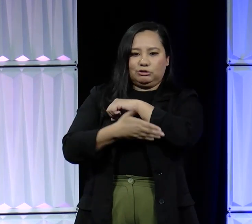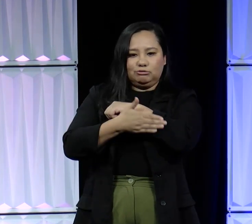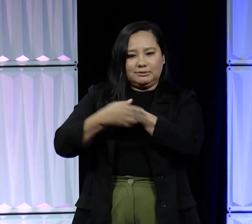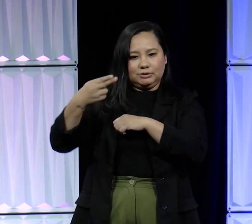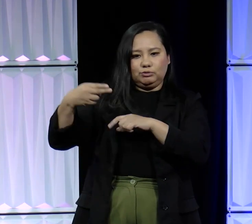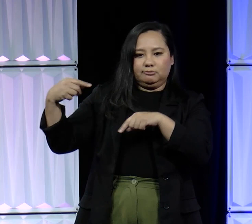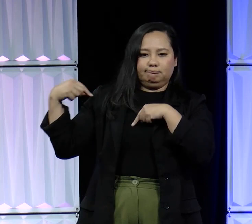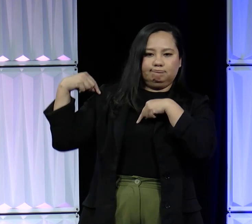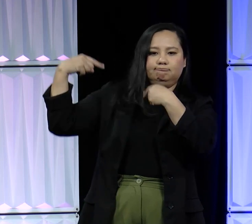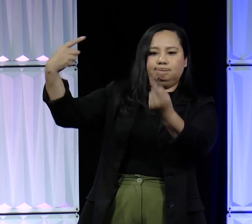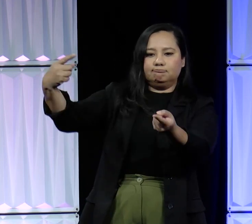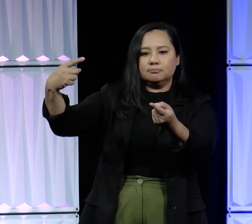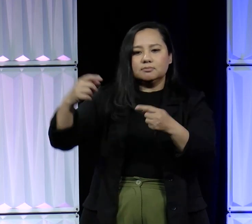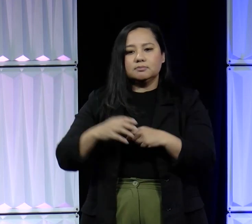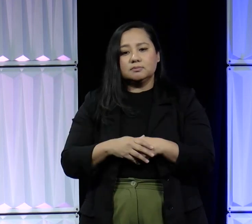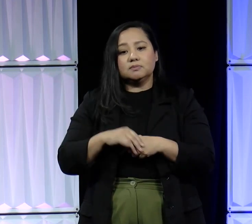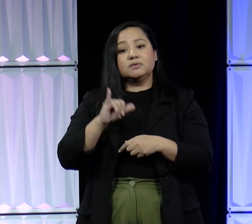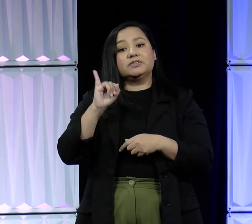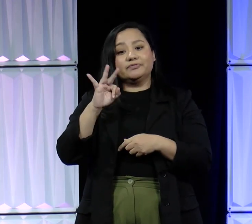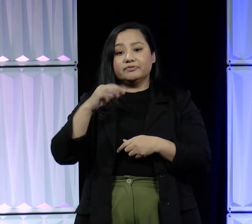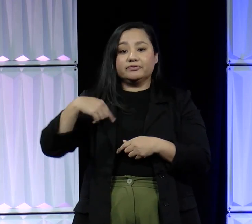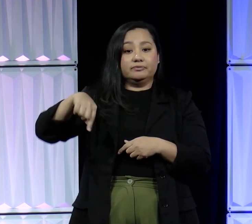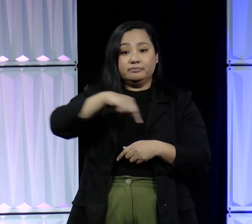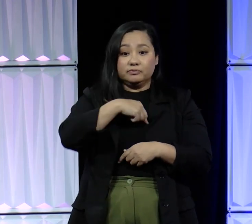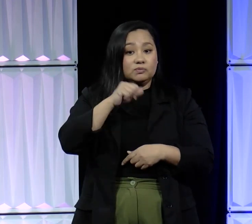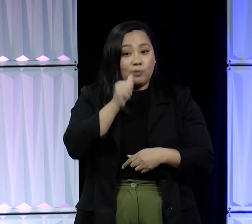complex, nuanced view of the situation.